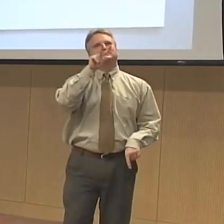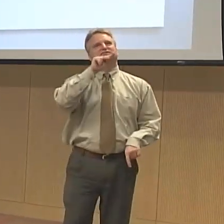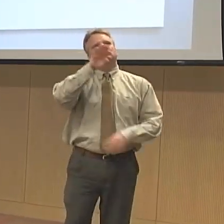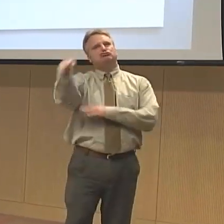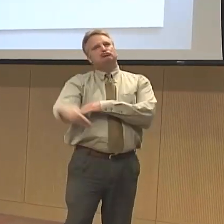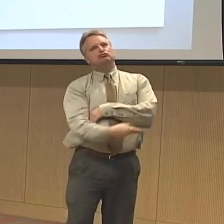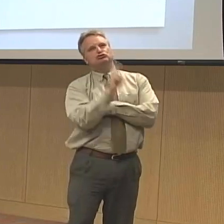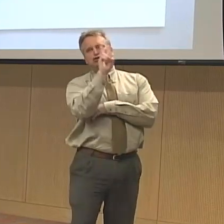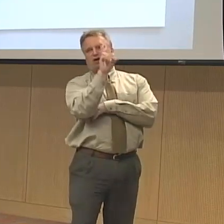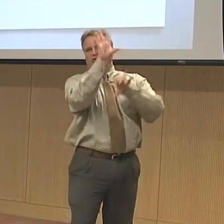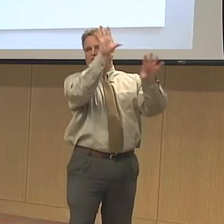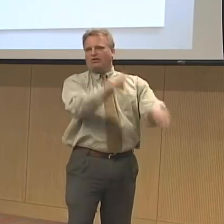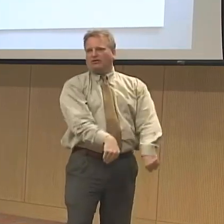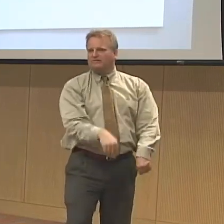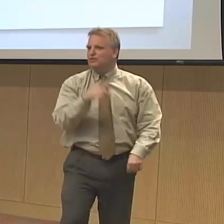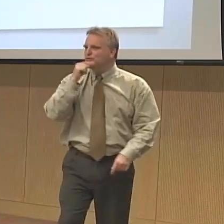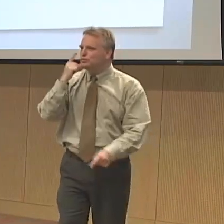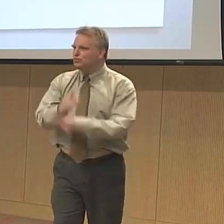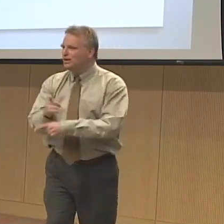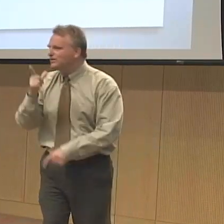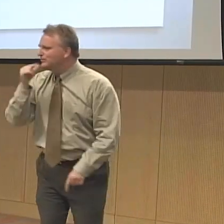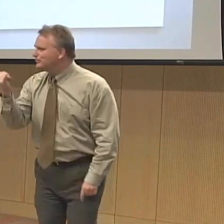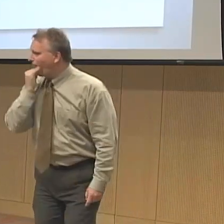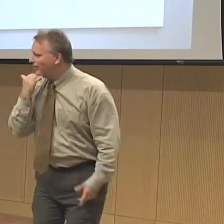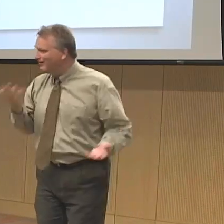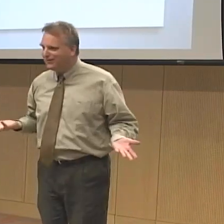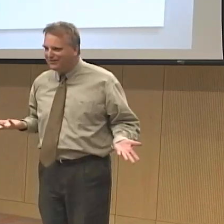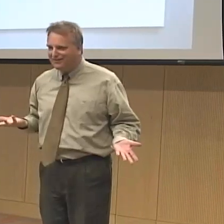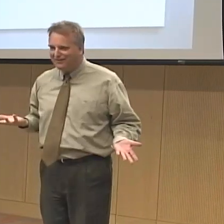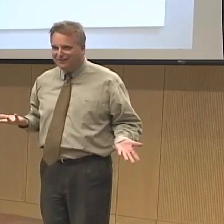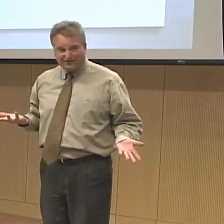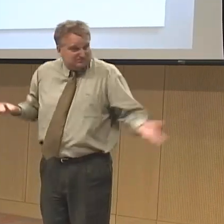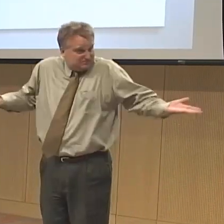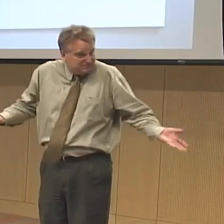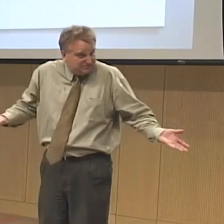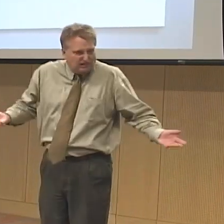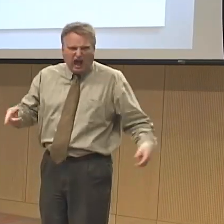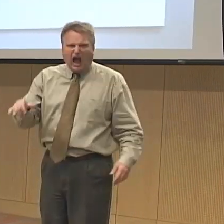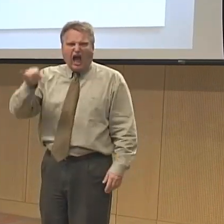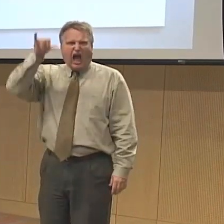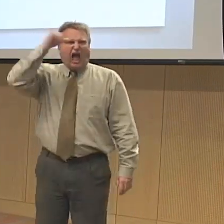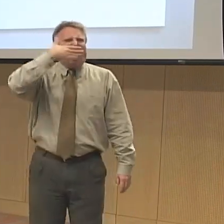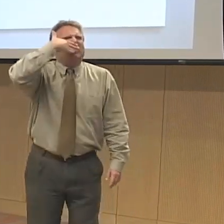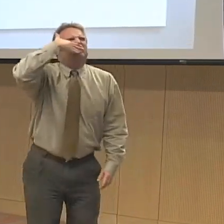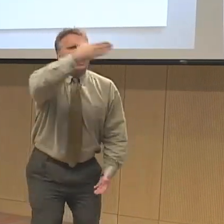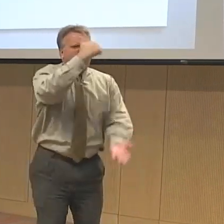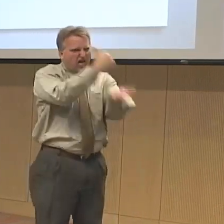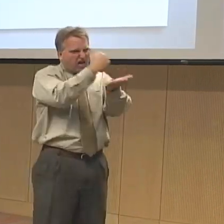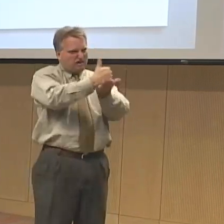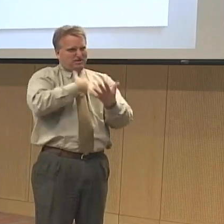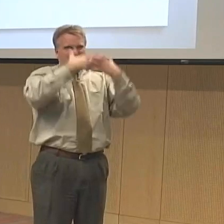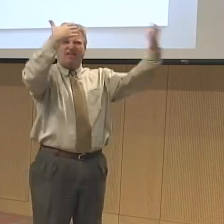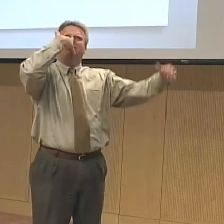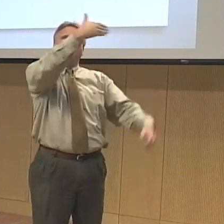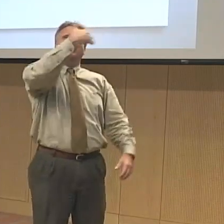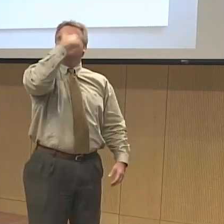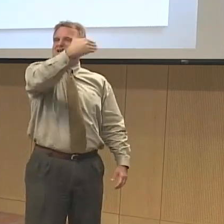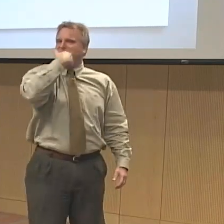the other person likes to stay up all night and watch TV. Right or wrong, it happens. And the person may reply, well, thank